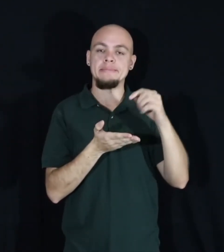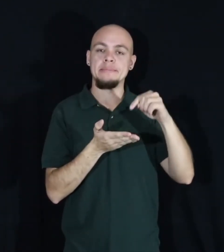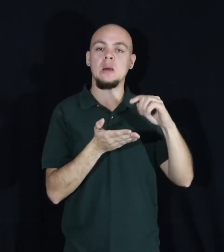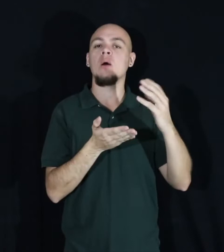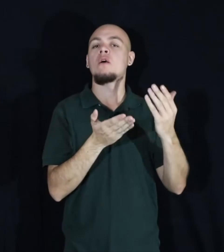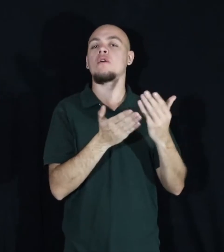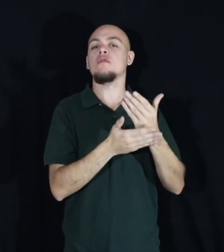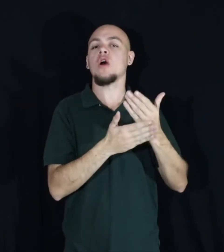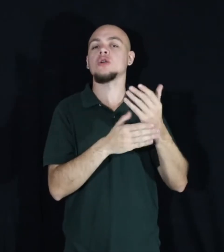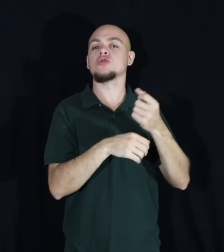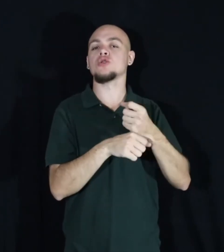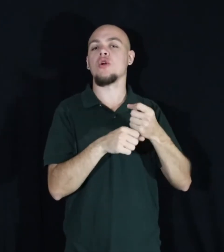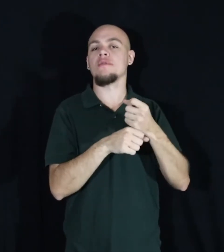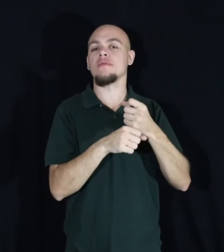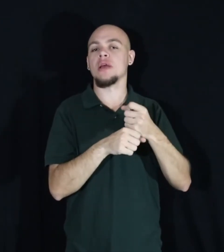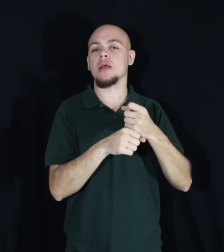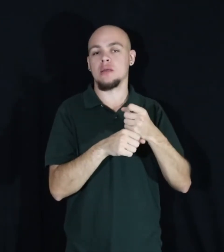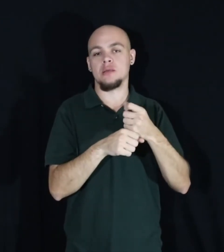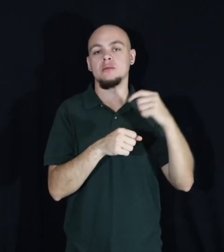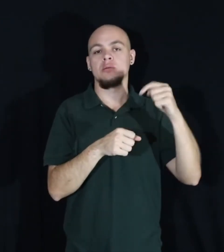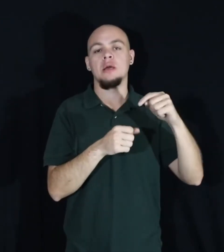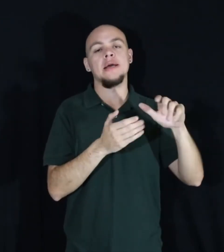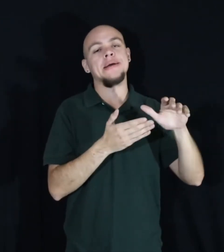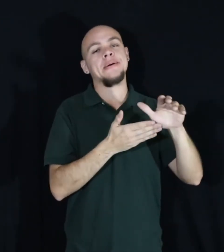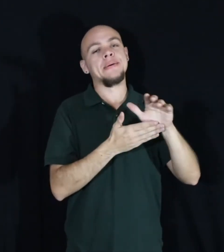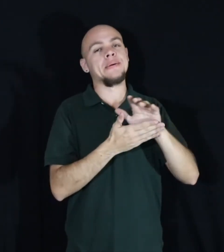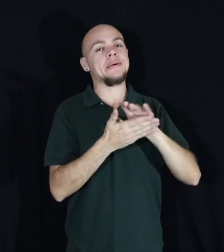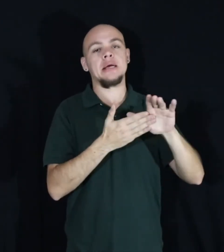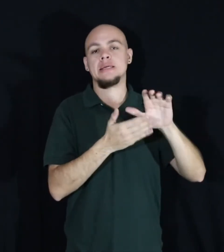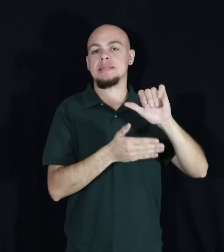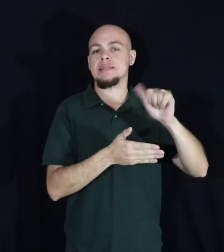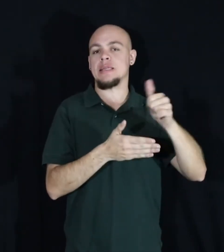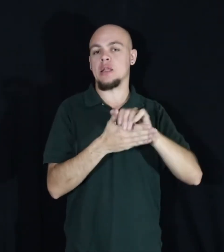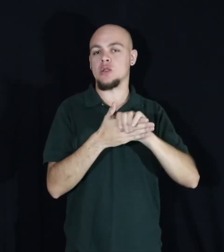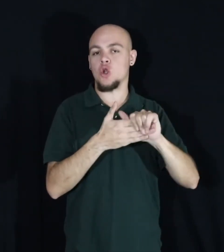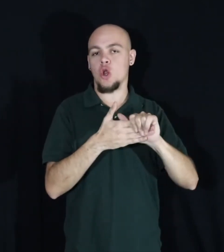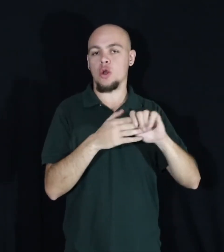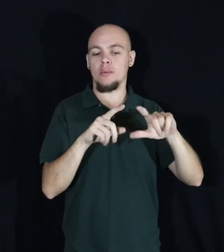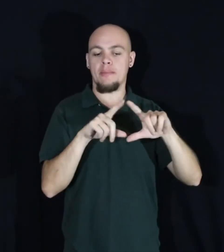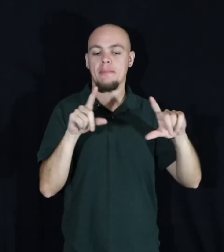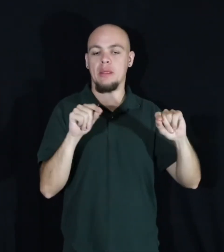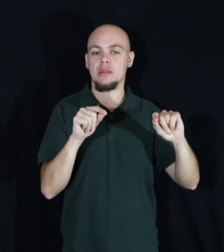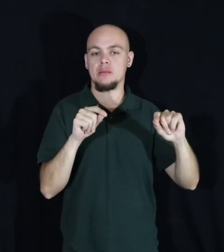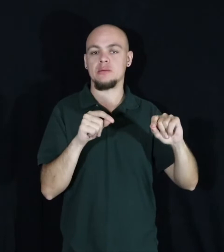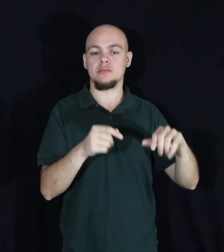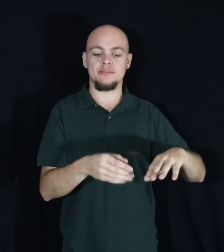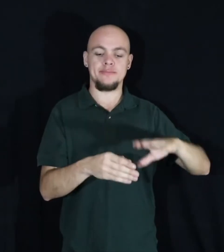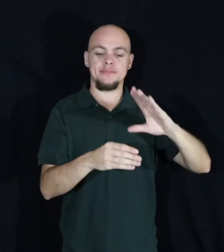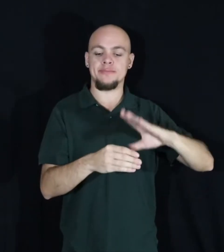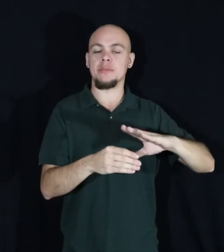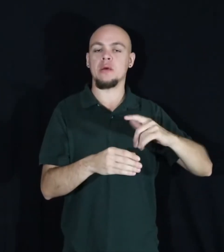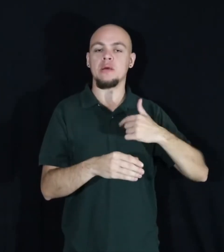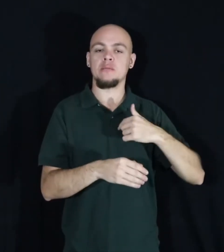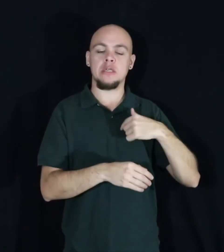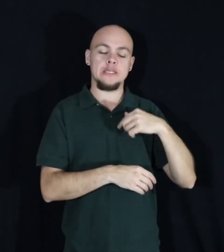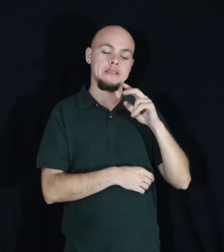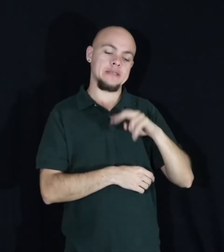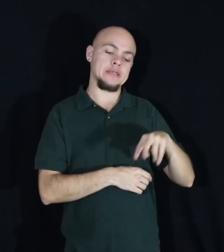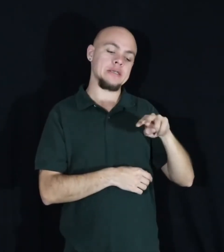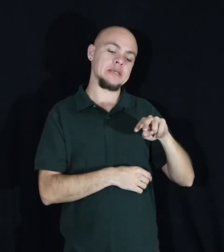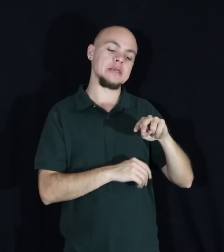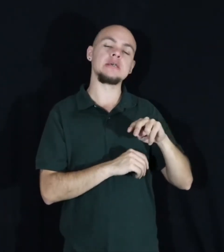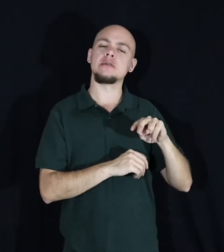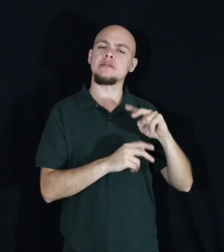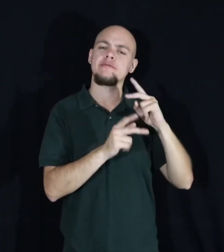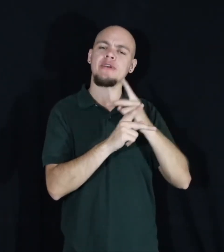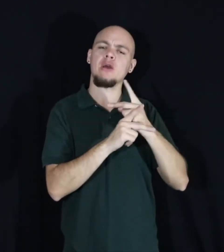fresh, hot coffee on top of the cleanest $10 bill I had ever seen. It took me a second to